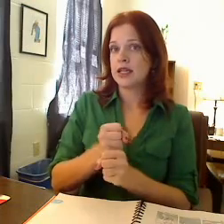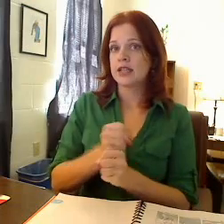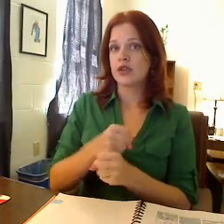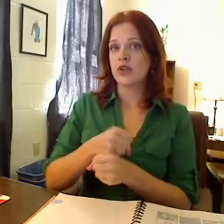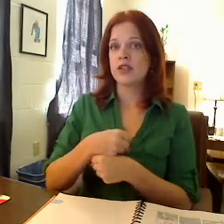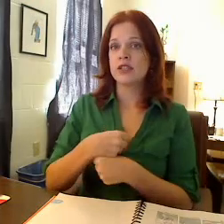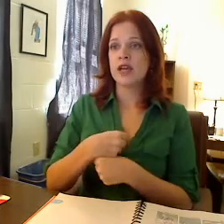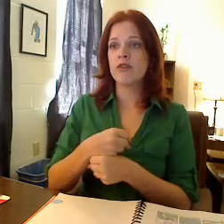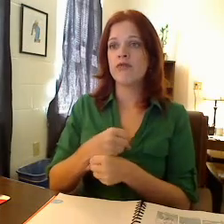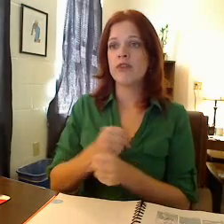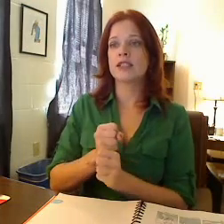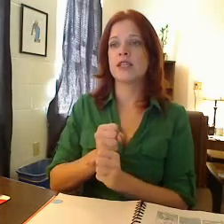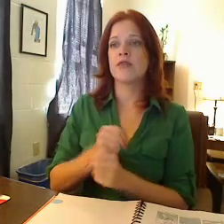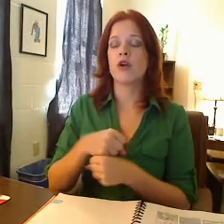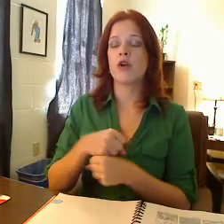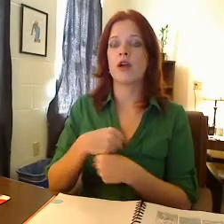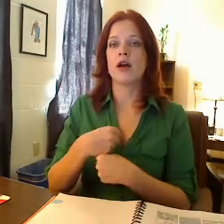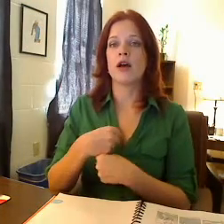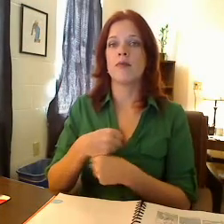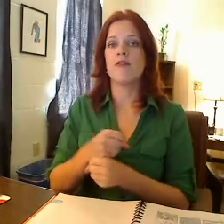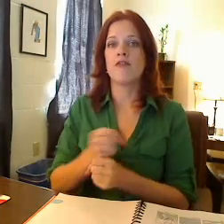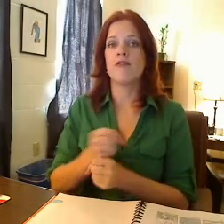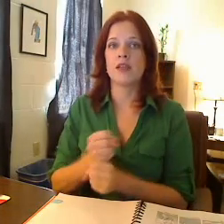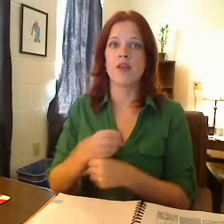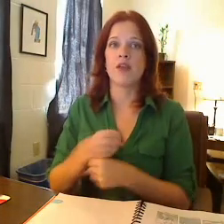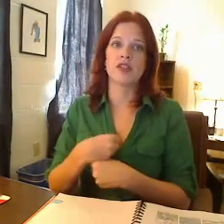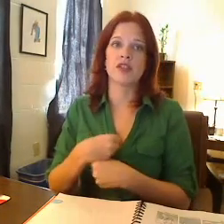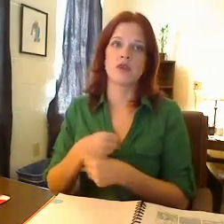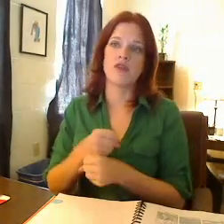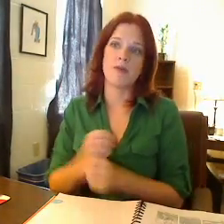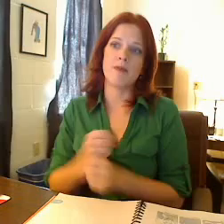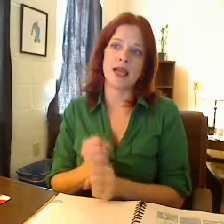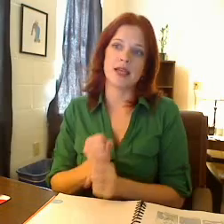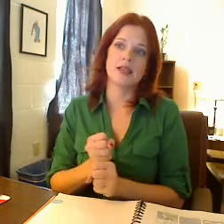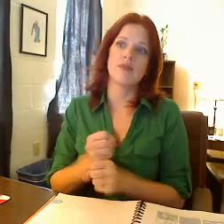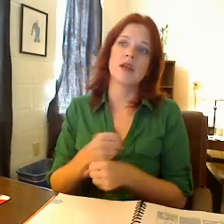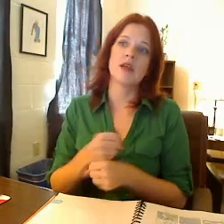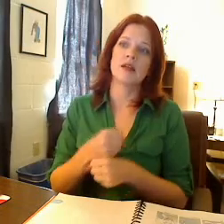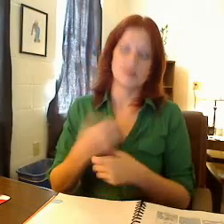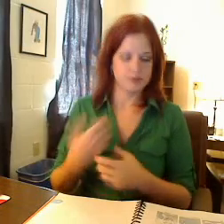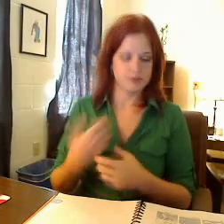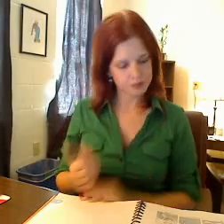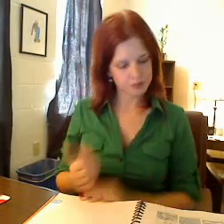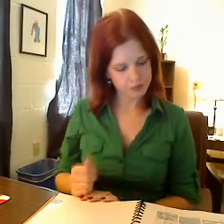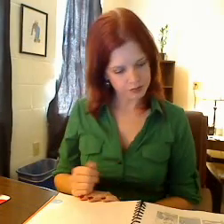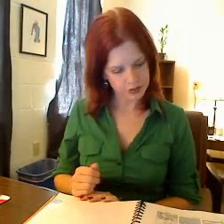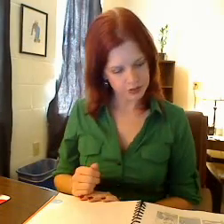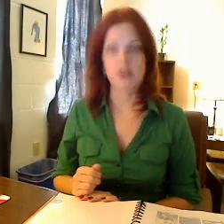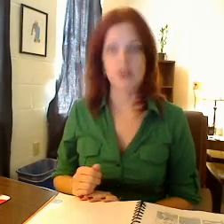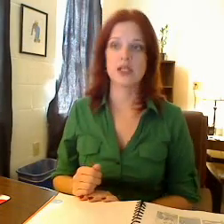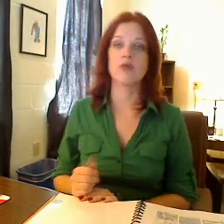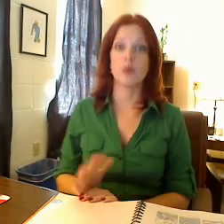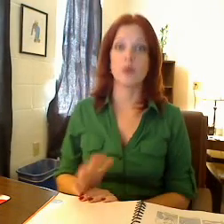It's only the sign for fix if you are fixing breakfast or if you're making something. It's not the sign for